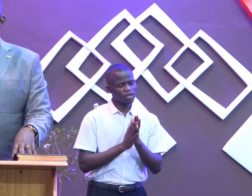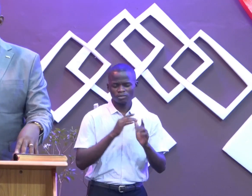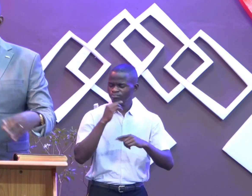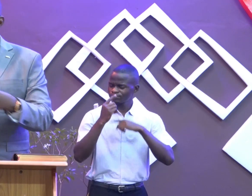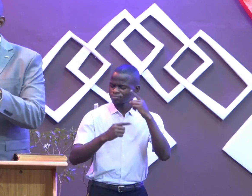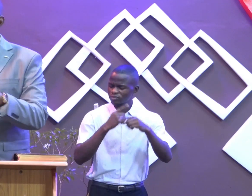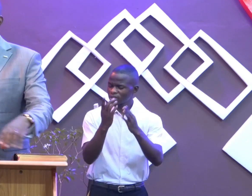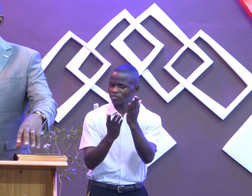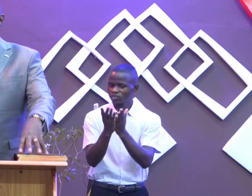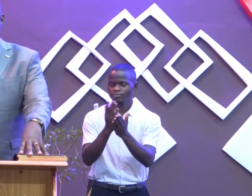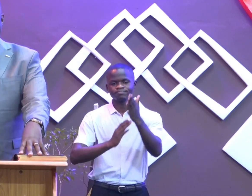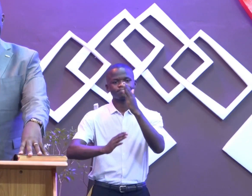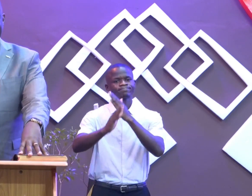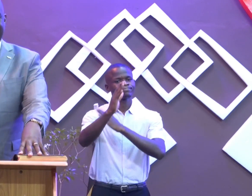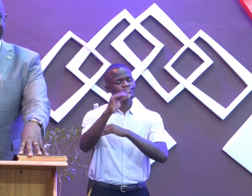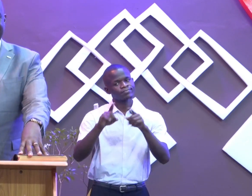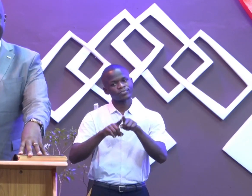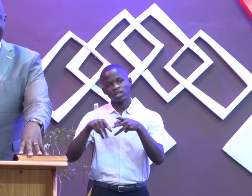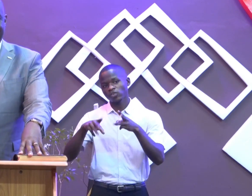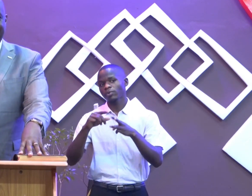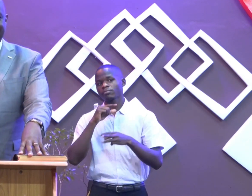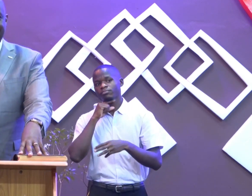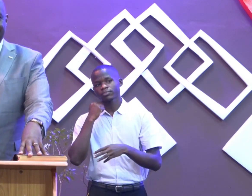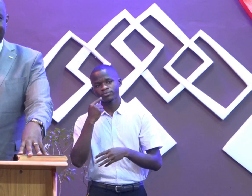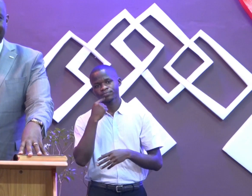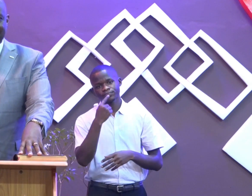to serve our Lord just like